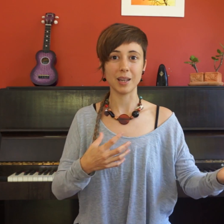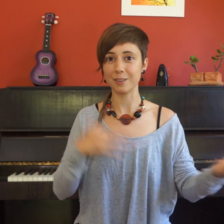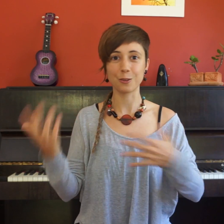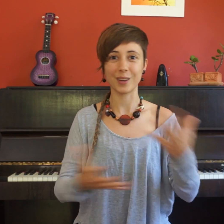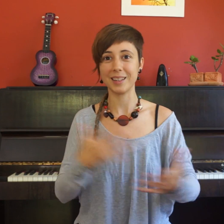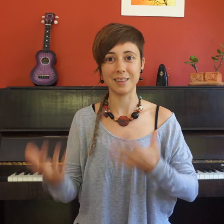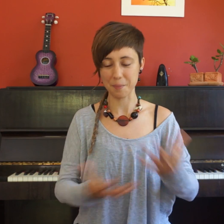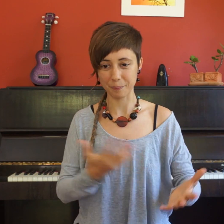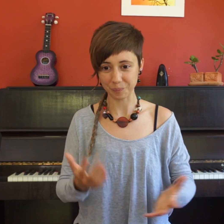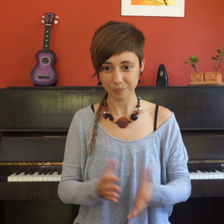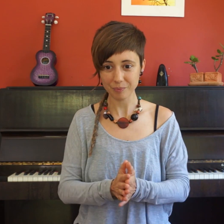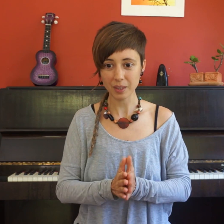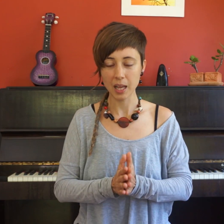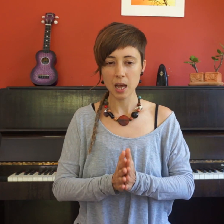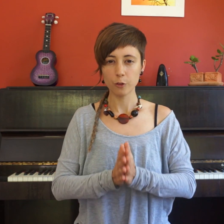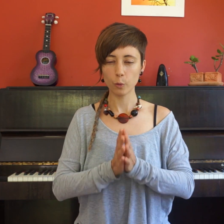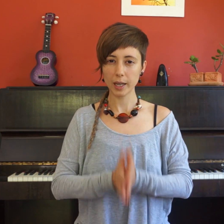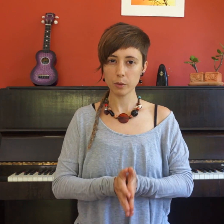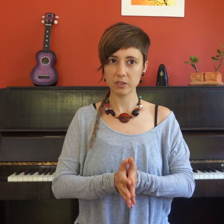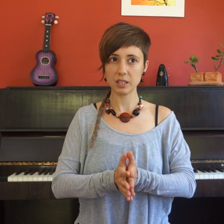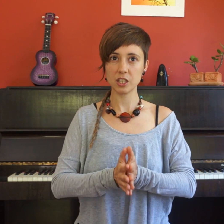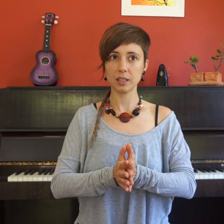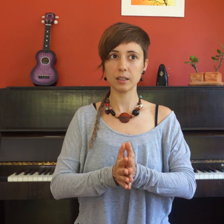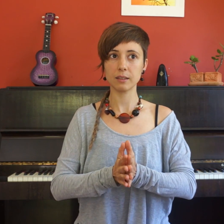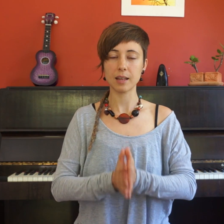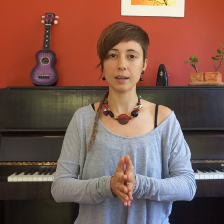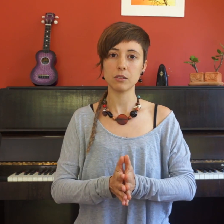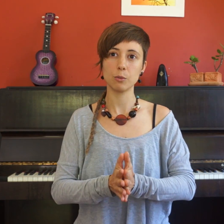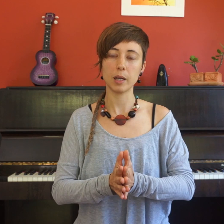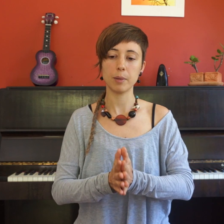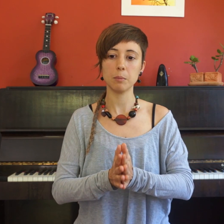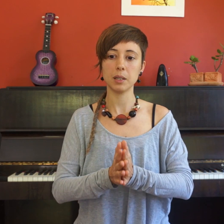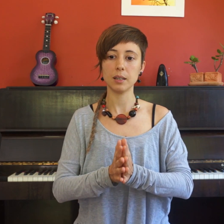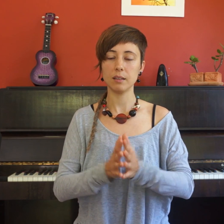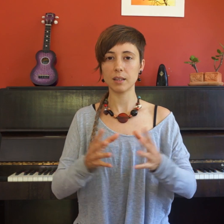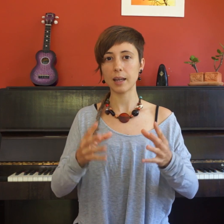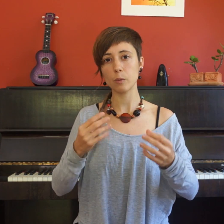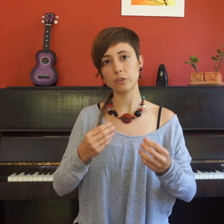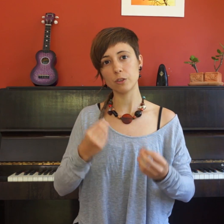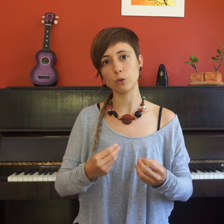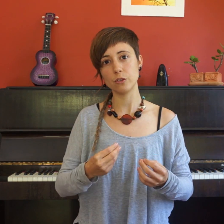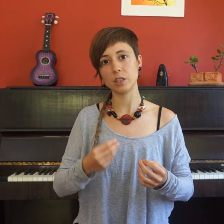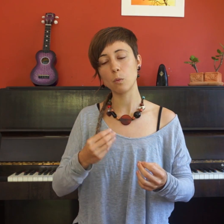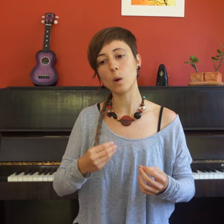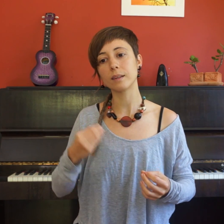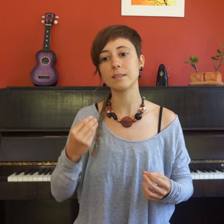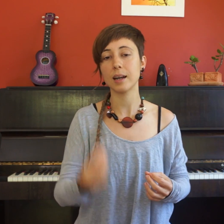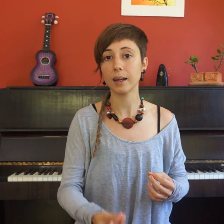has created them. The way I was teaching signs to my baby is that I was introducing one sign